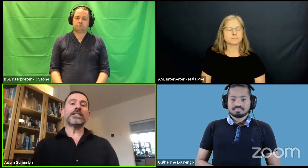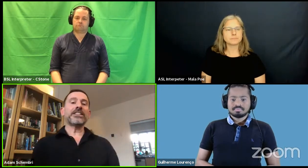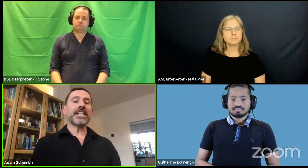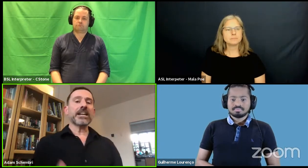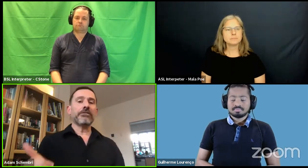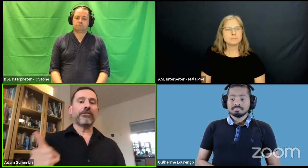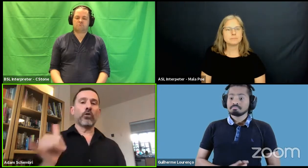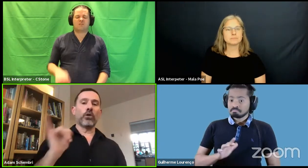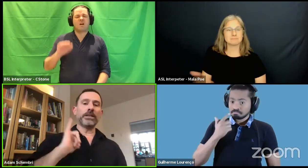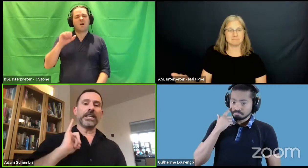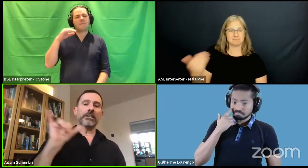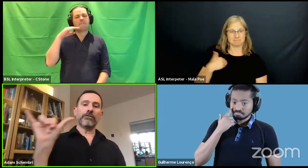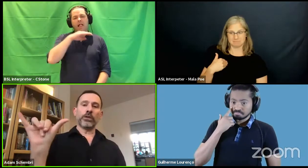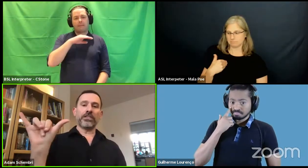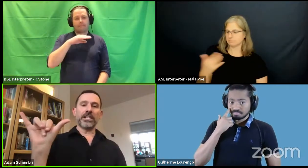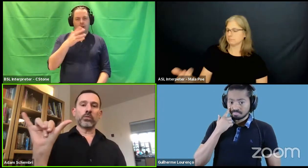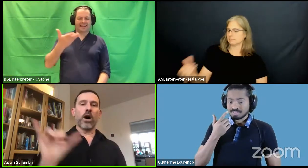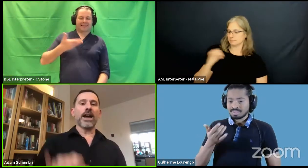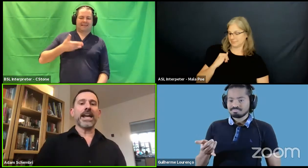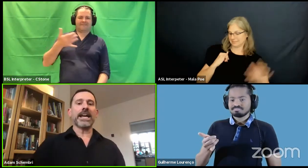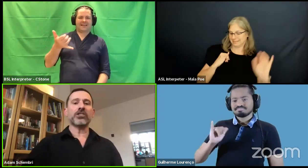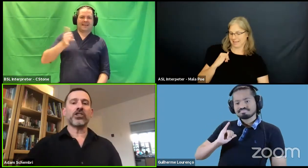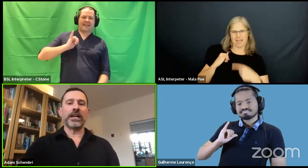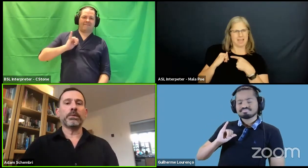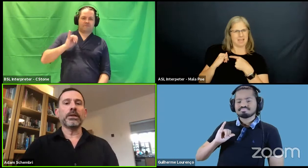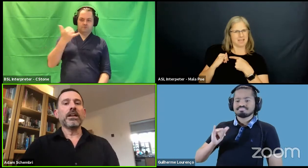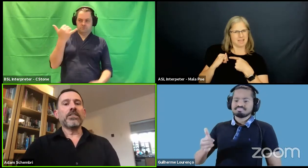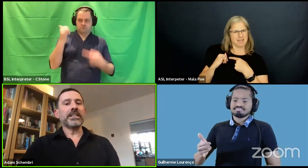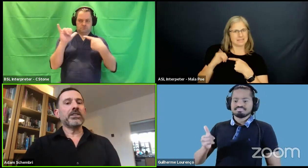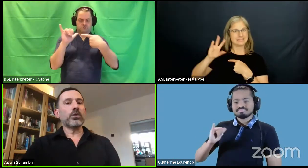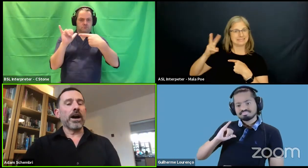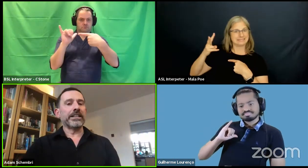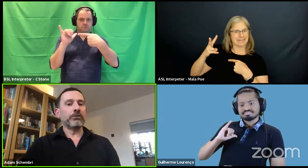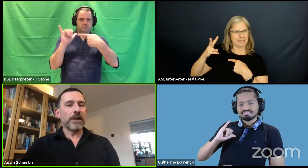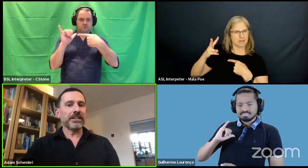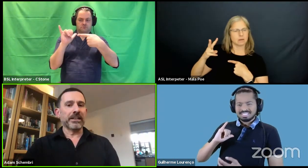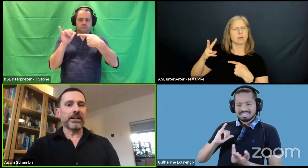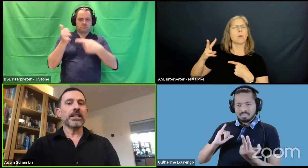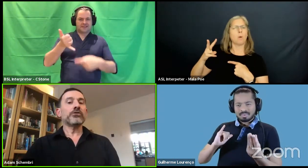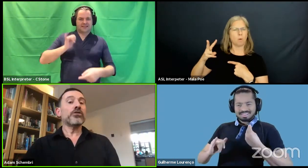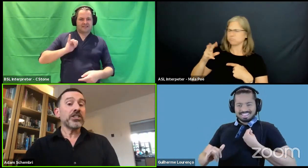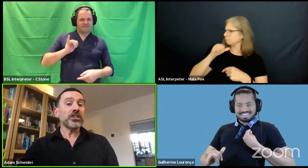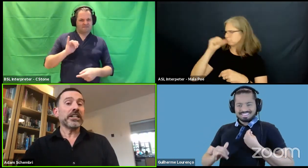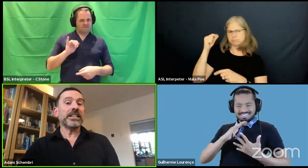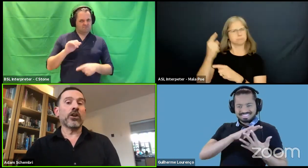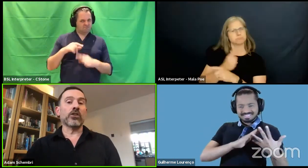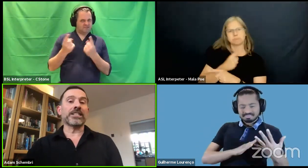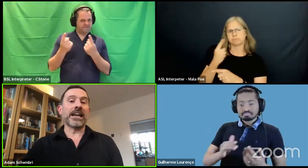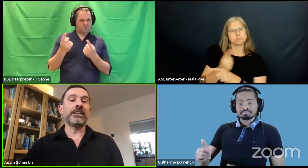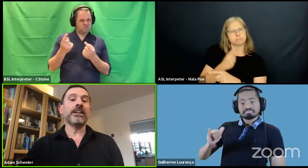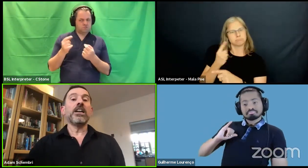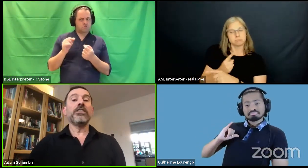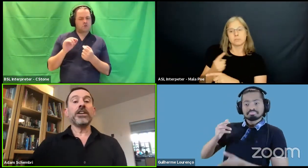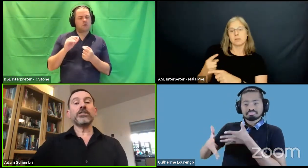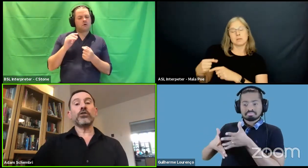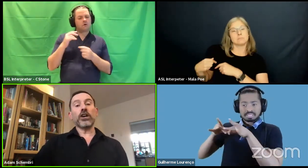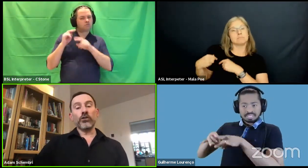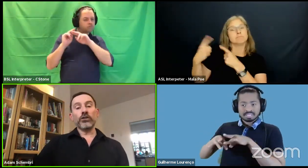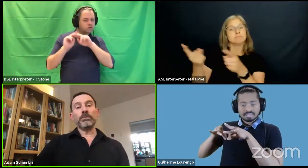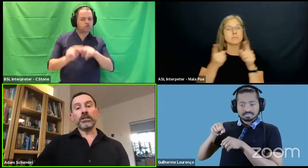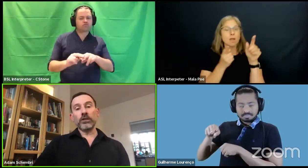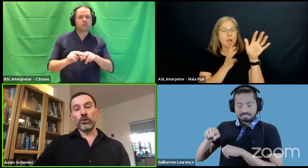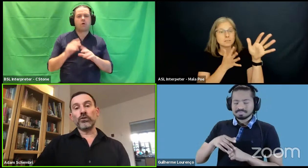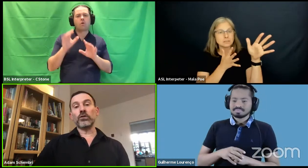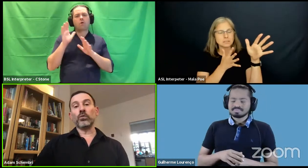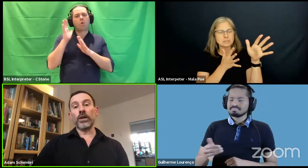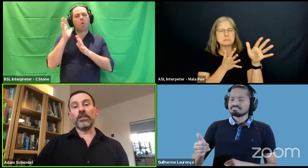Now it's the second form, give, with this Y hand shape that is quite irregular. Traditionally in Auslan, this could only